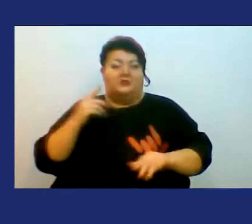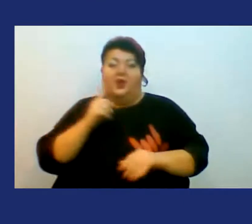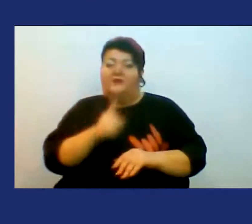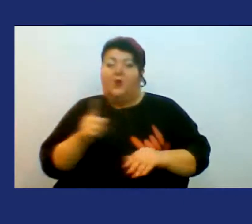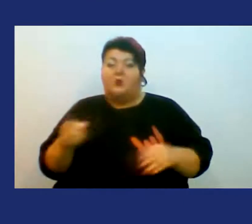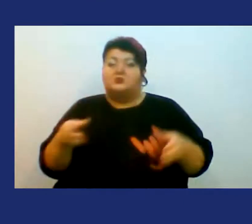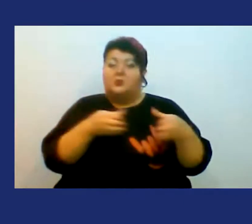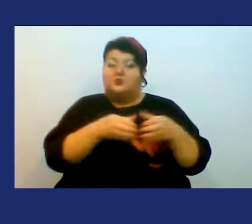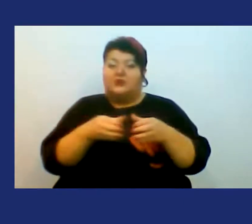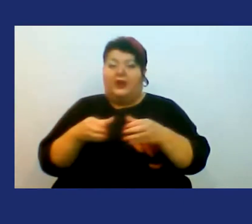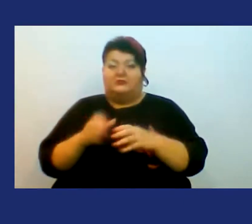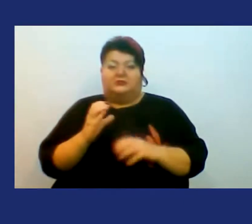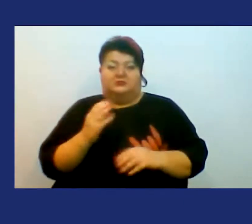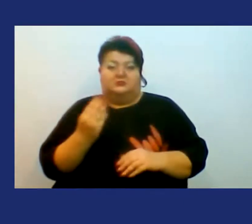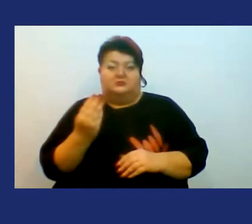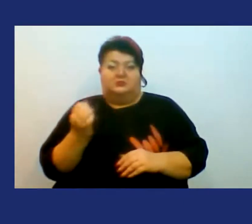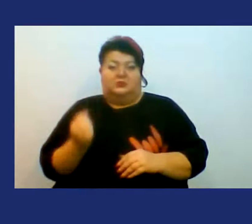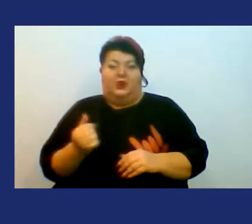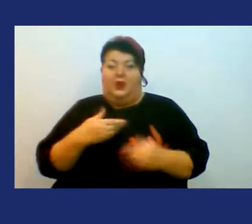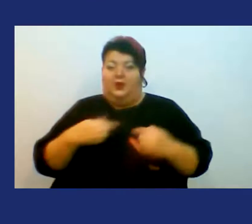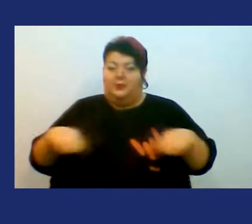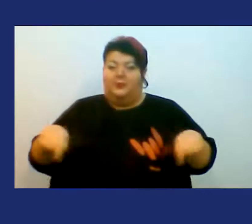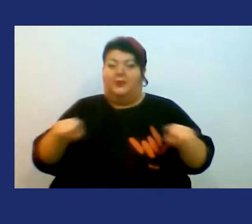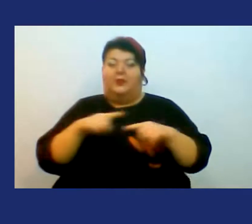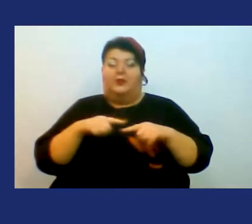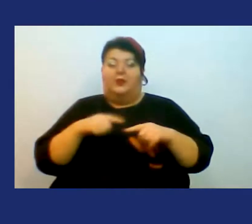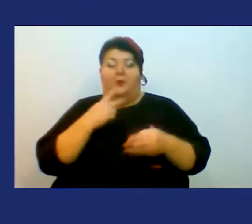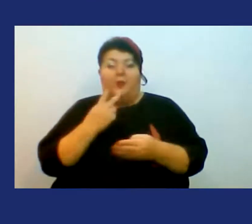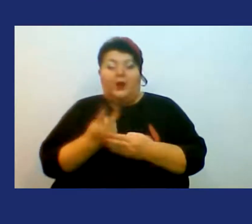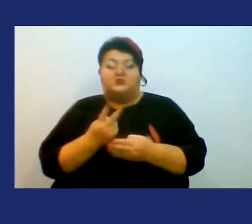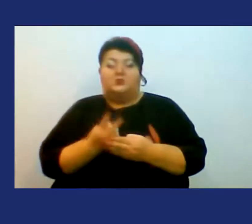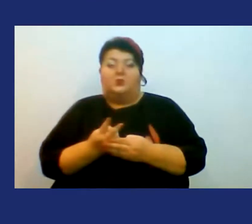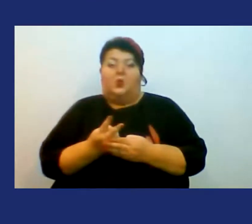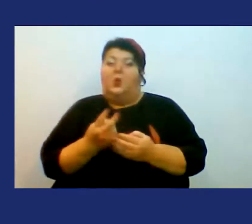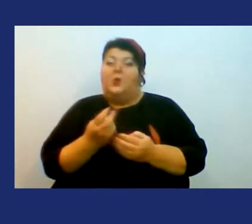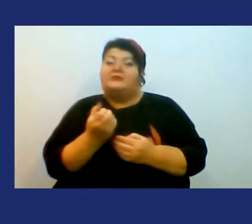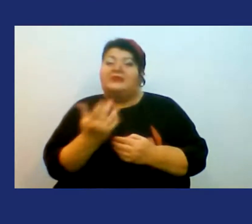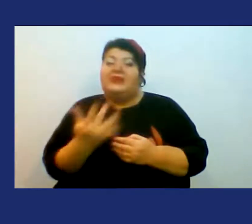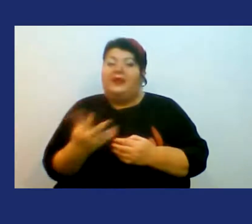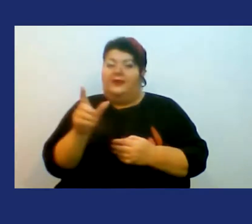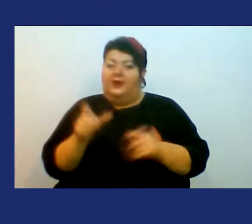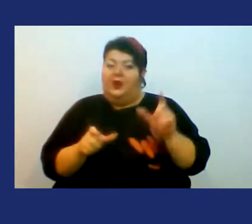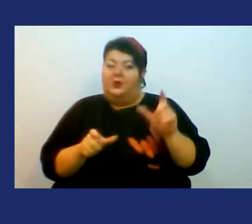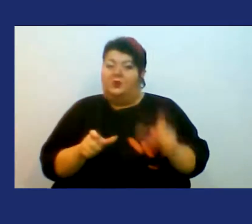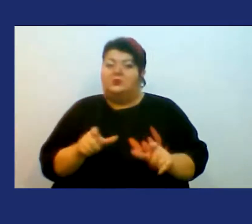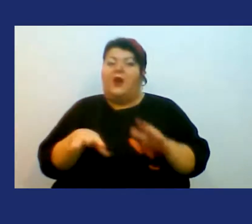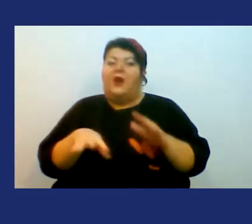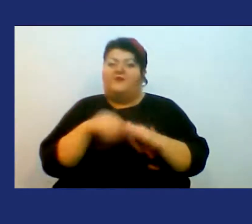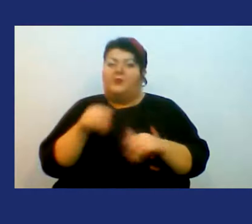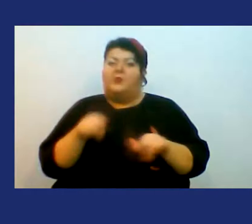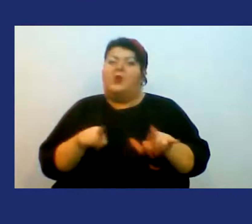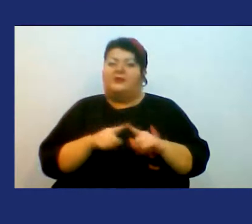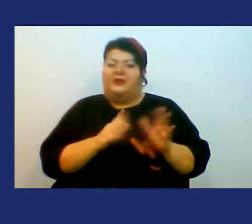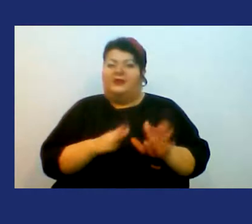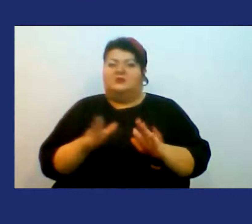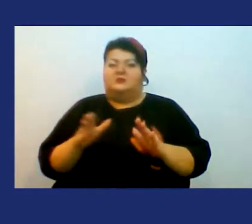and absentee voting even before that. So we've been, right, the first phase of a campaign is to